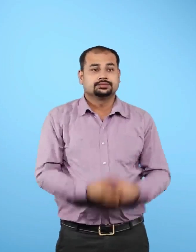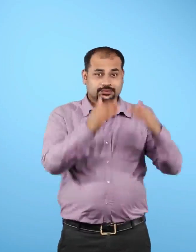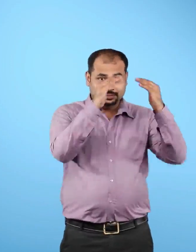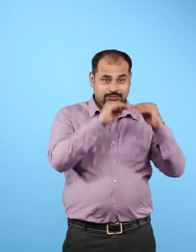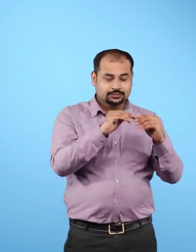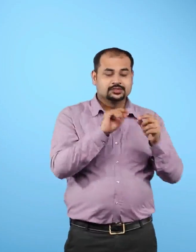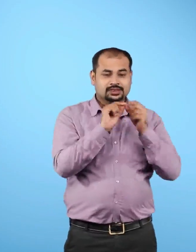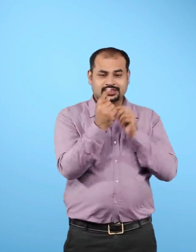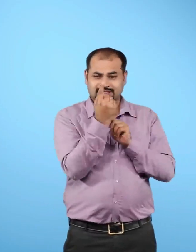candle 2,